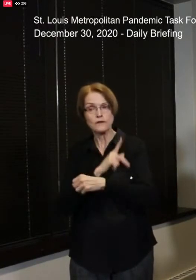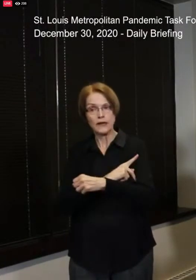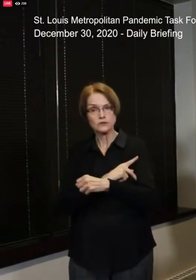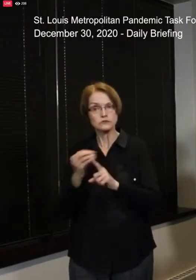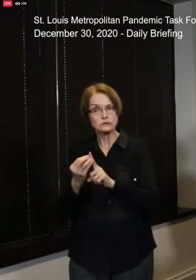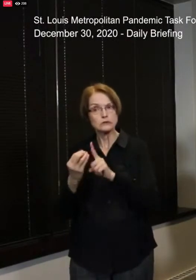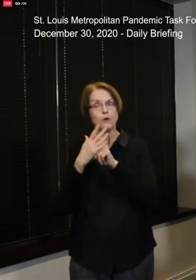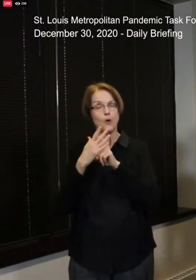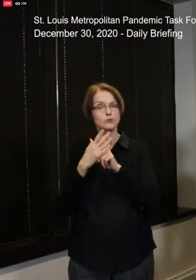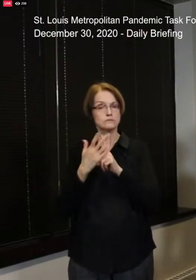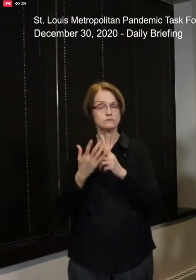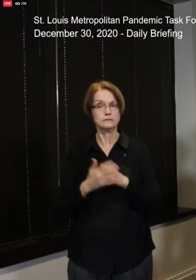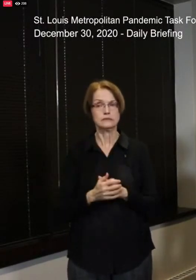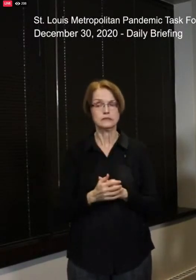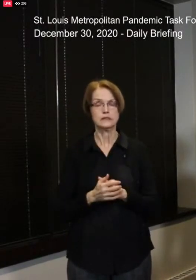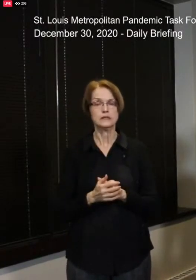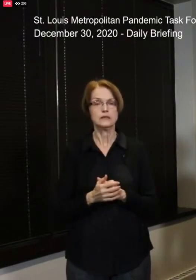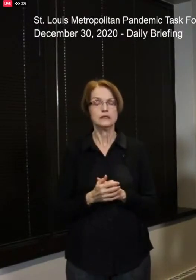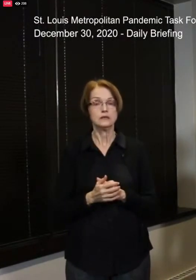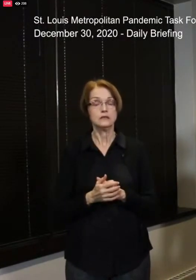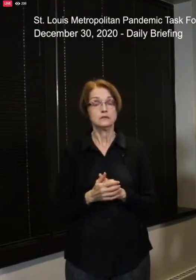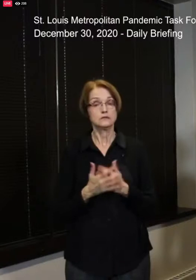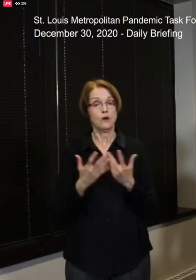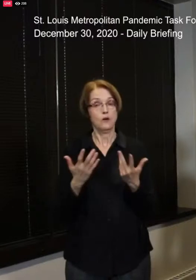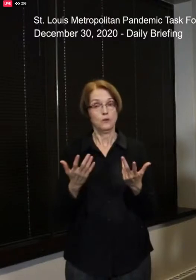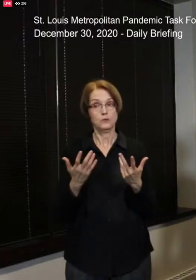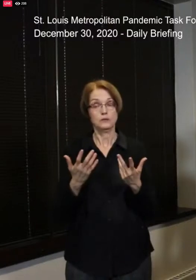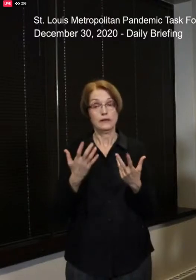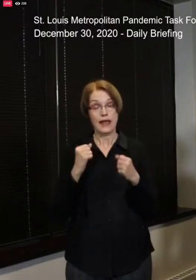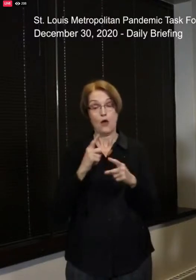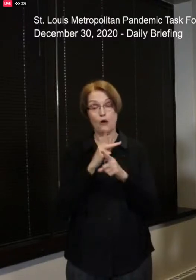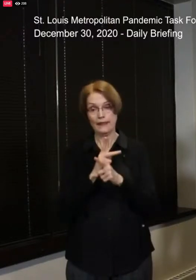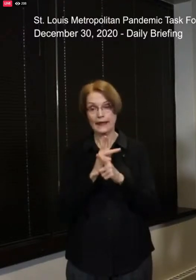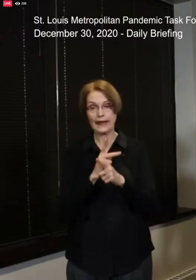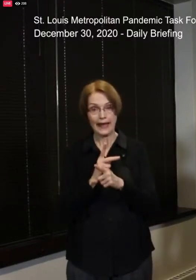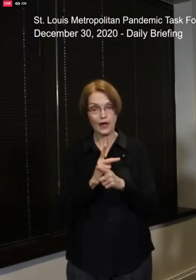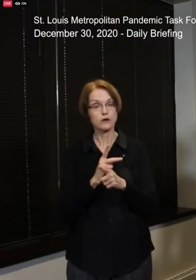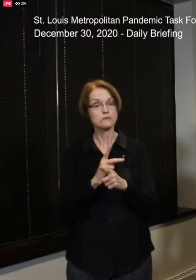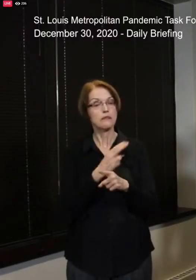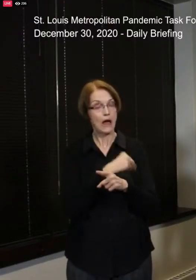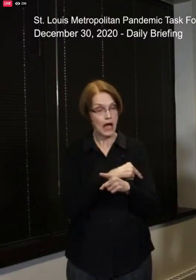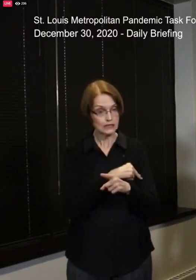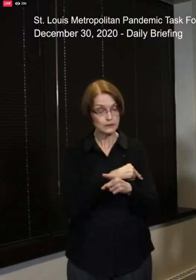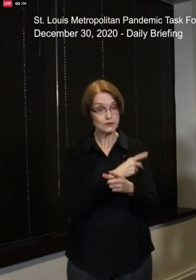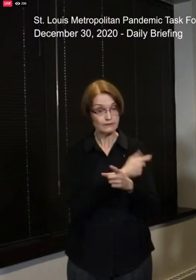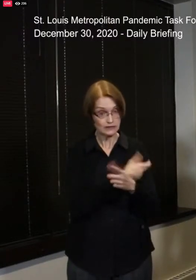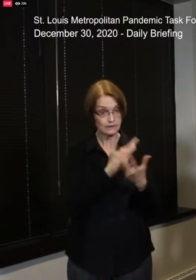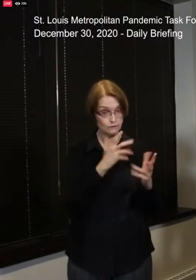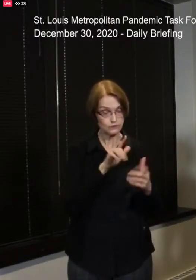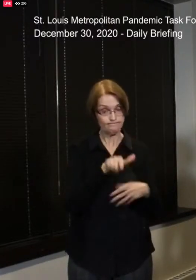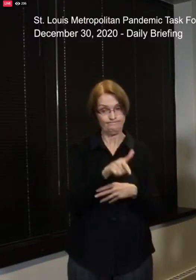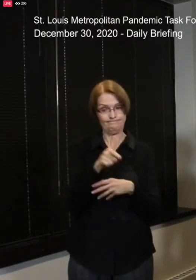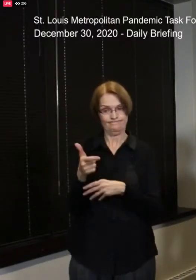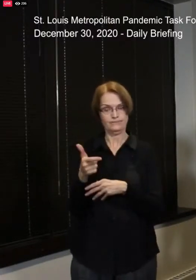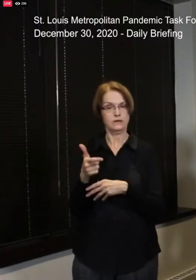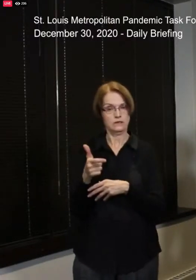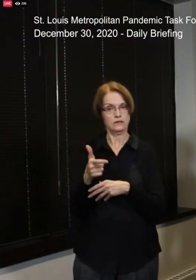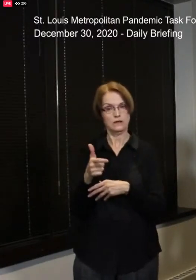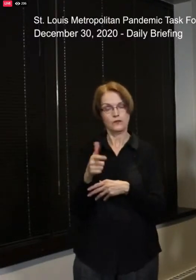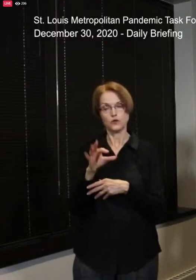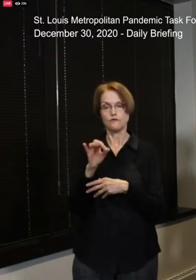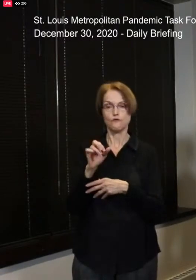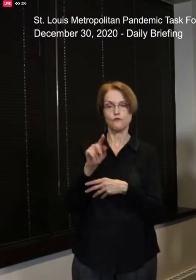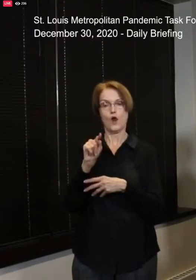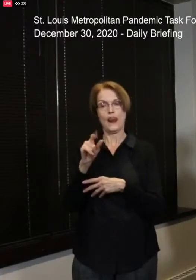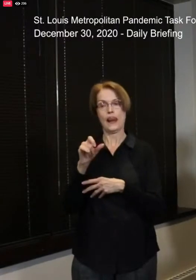so as soon as we can work through our healthcare population, we want those frontline workers, those